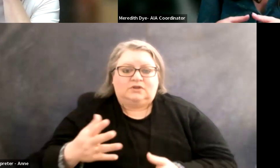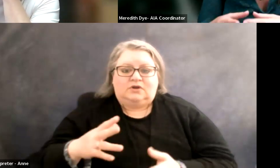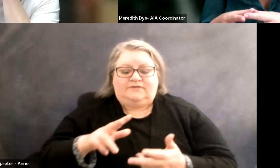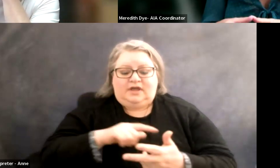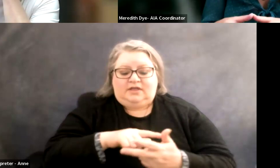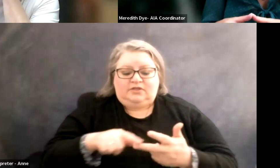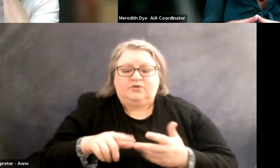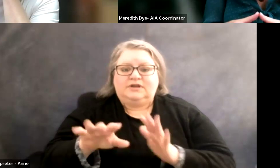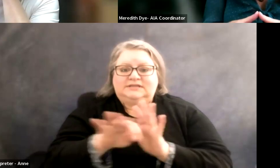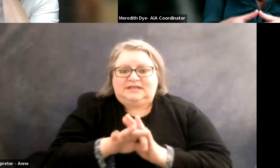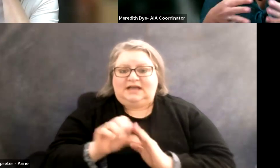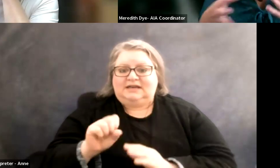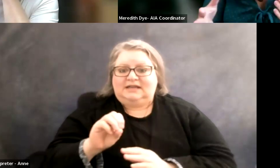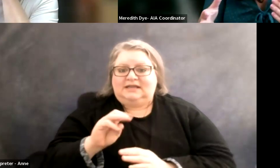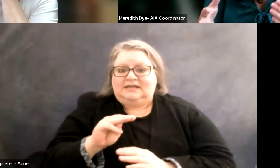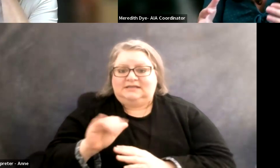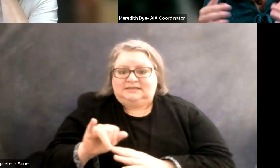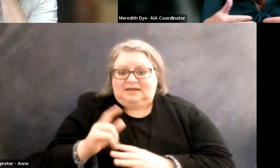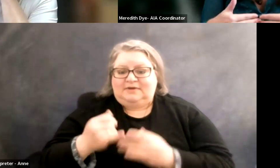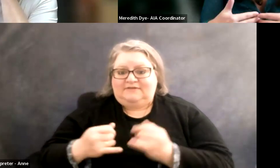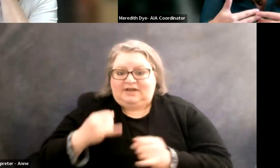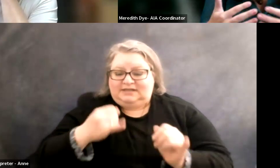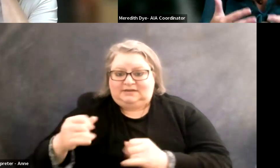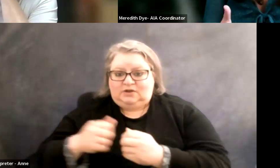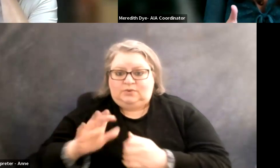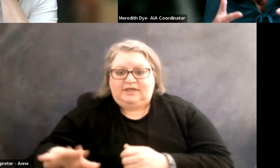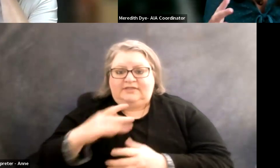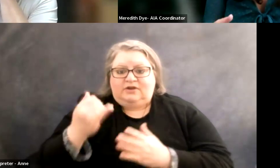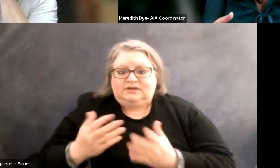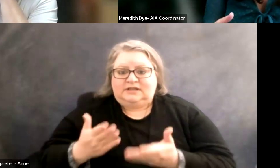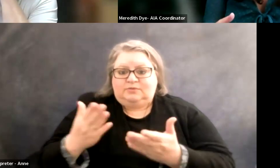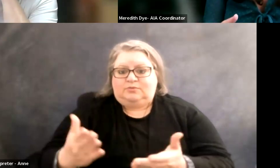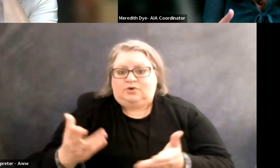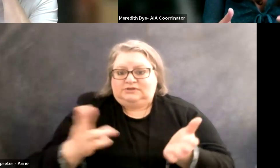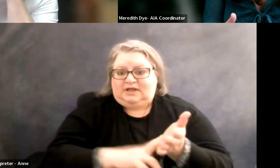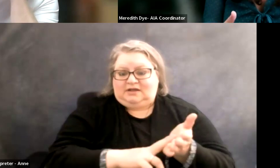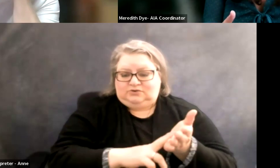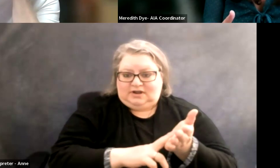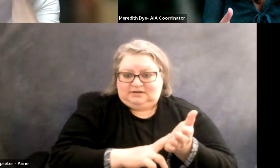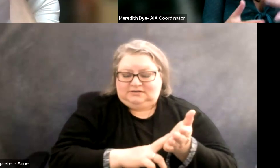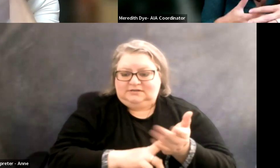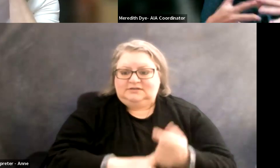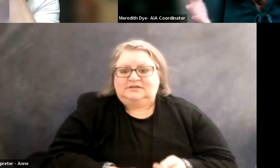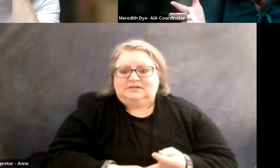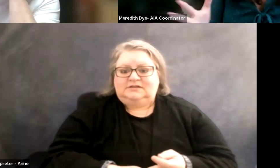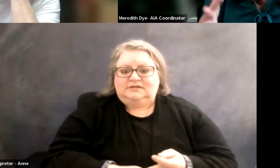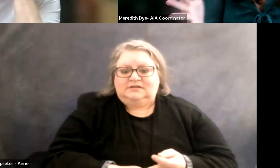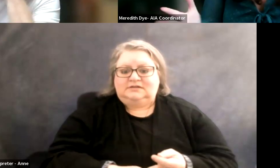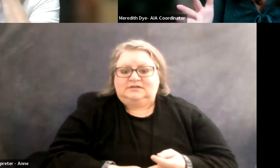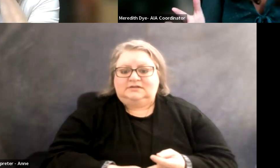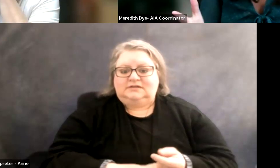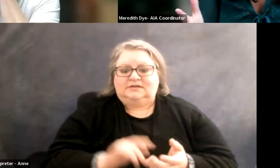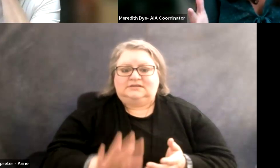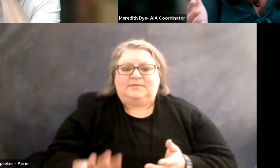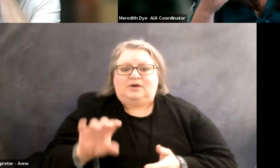3 selected semifinalists individually with their design proposal contract. So it's just